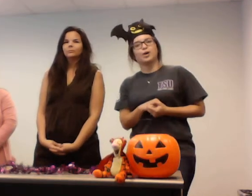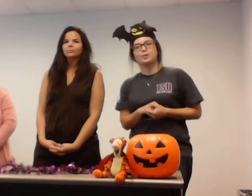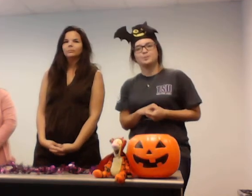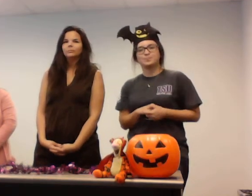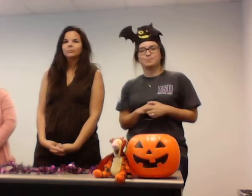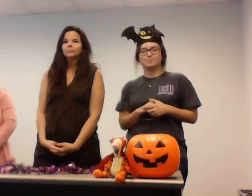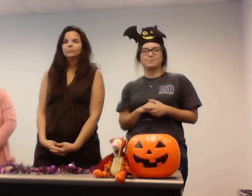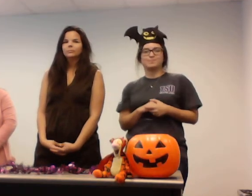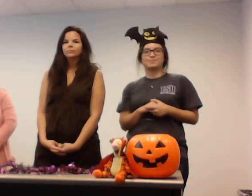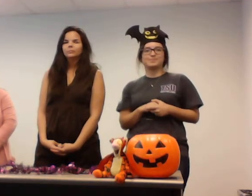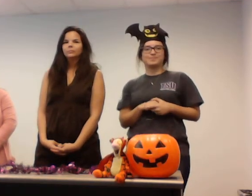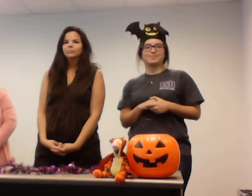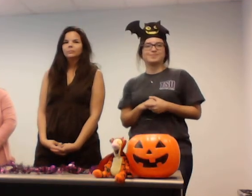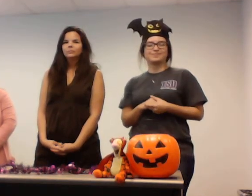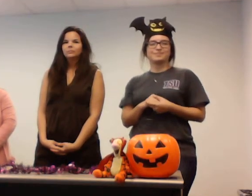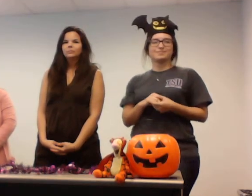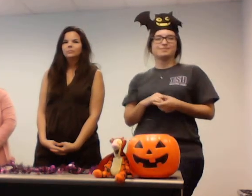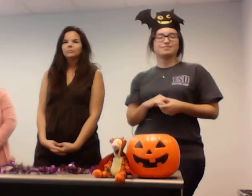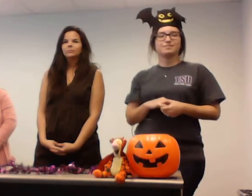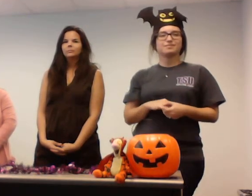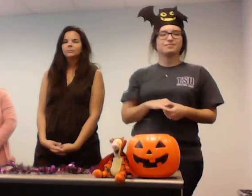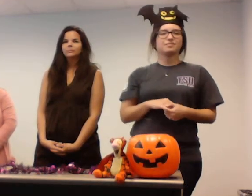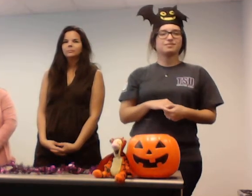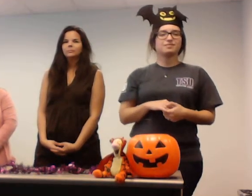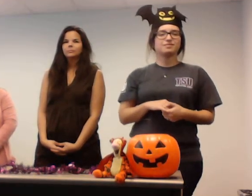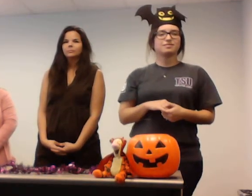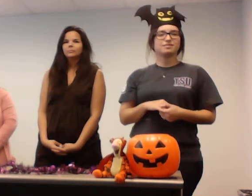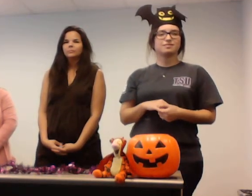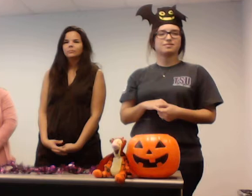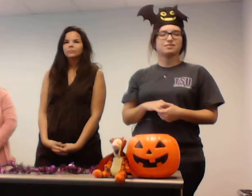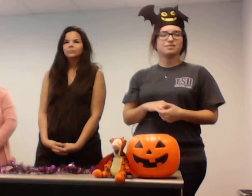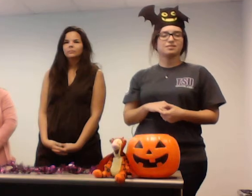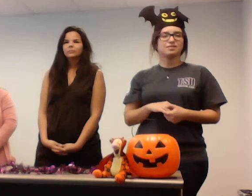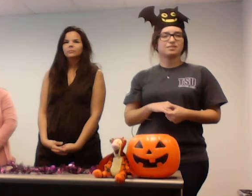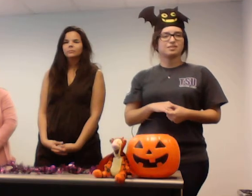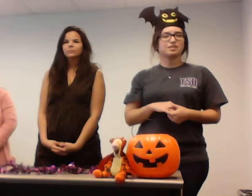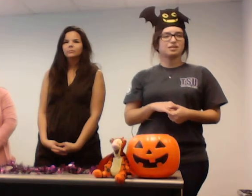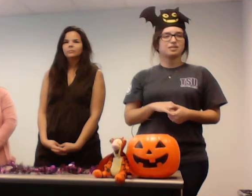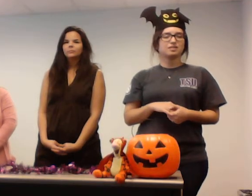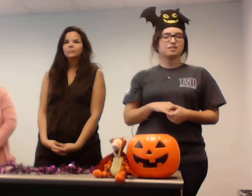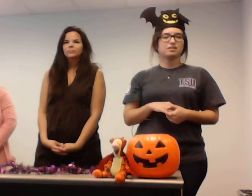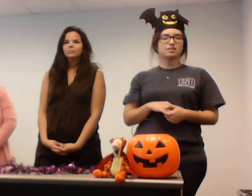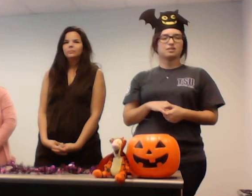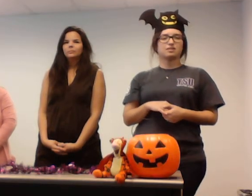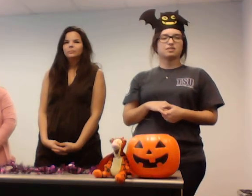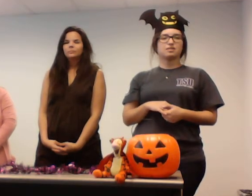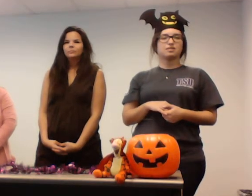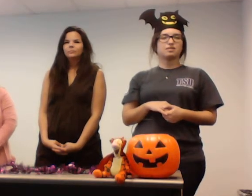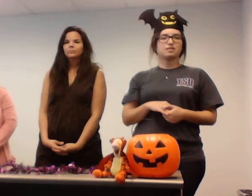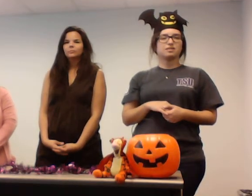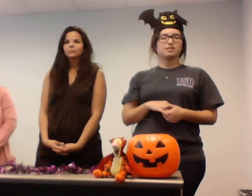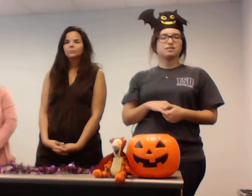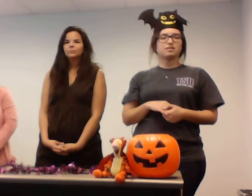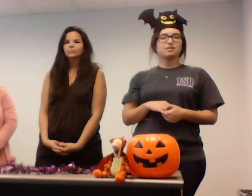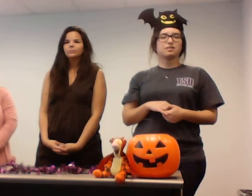squirm. As a last chance, since goblins all fear running streams, if you don't want a bathroom, bring water filled